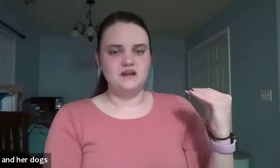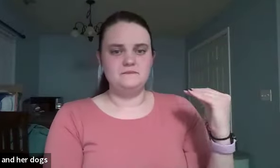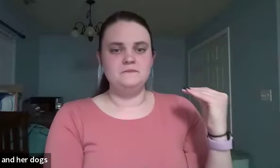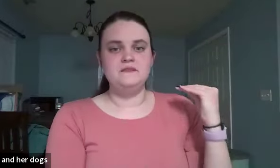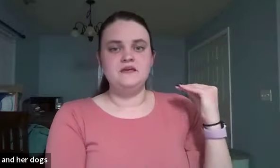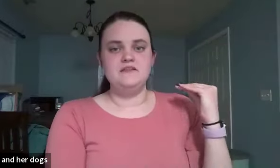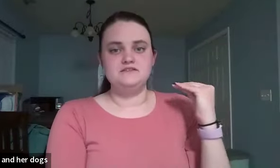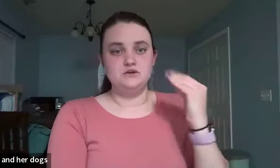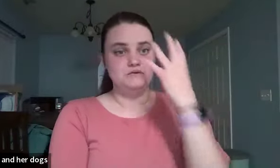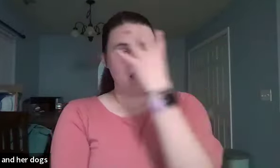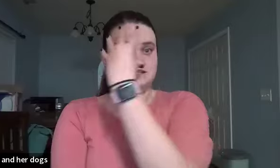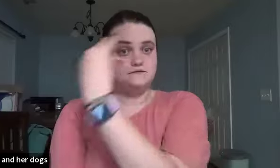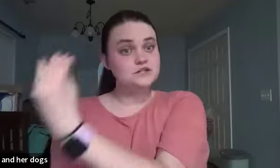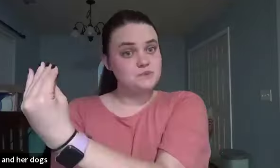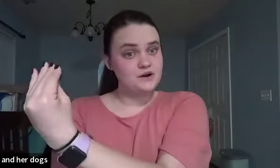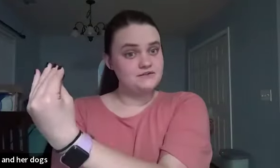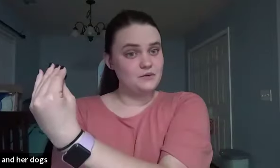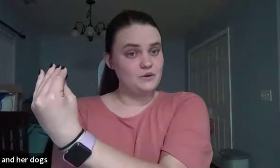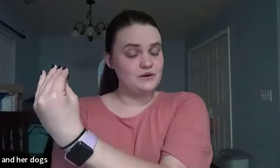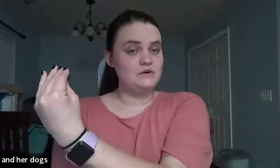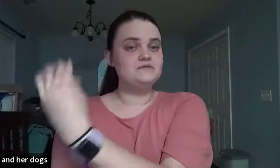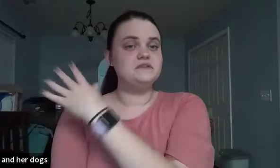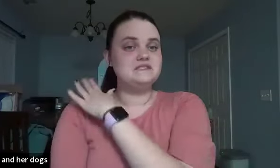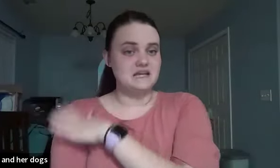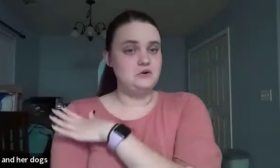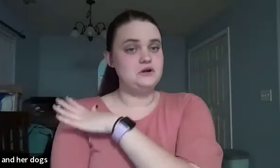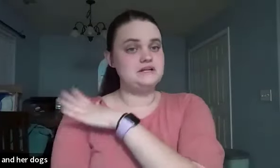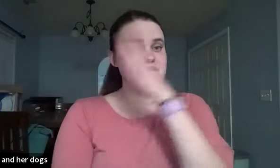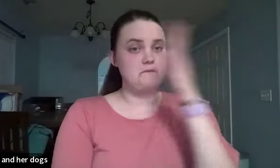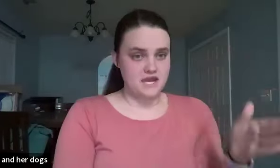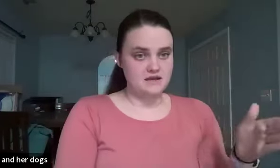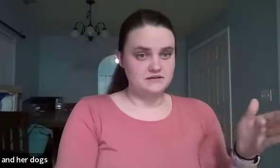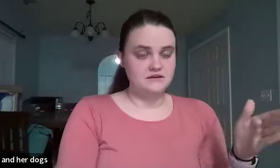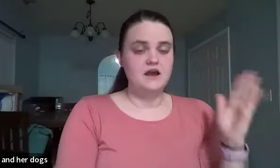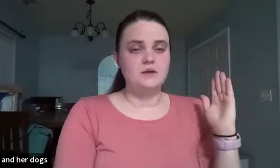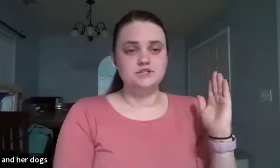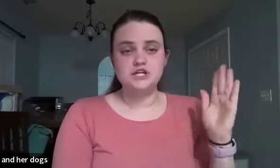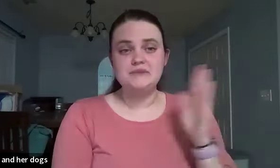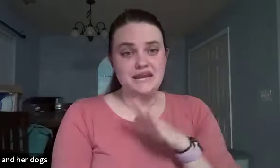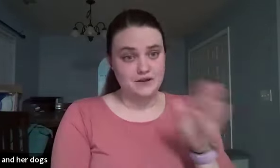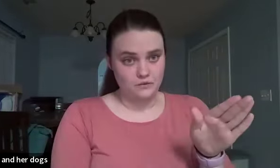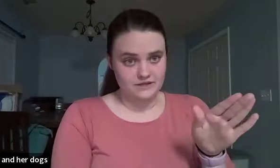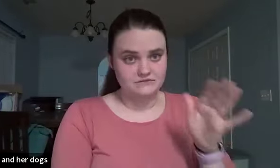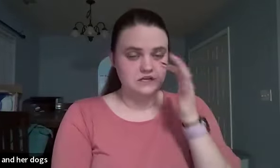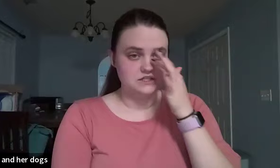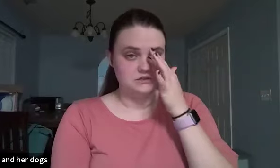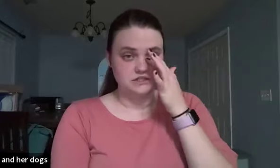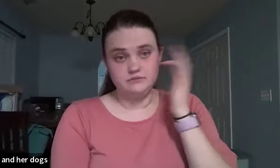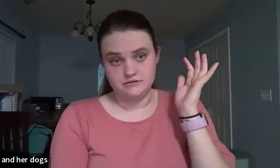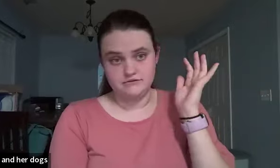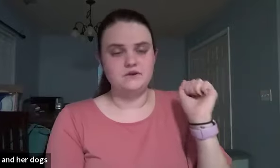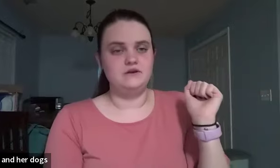Okay. So that's the first part of our werewolf. The second part is the man. I'm going to show you man and woman because you can do both. All